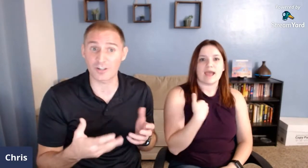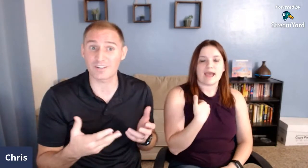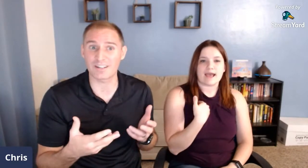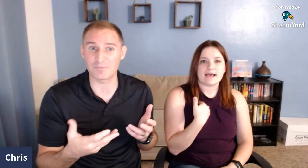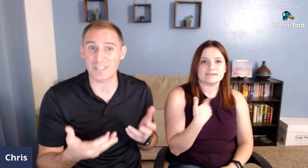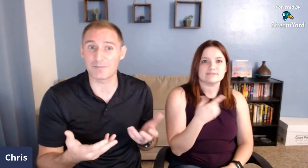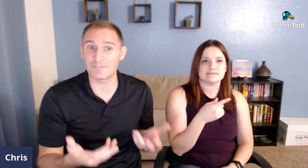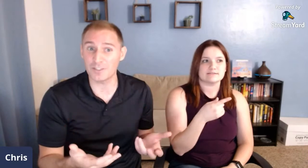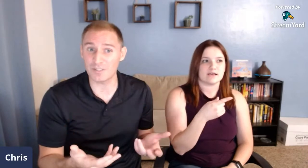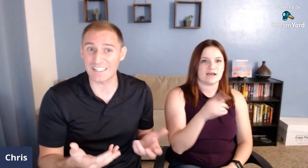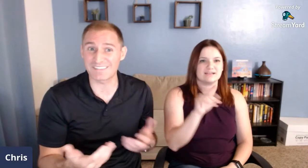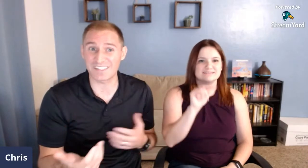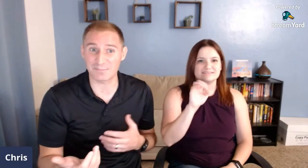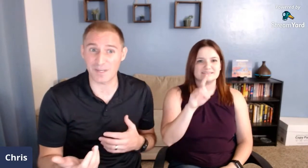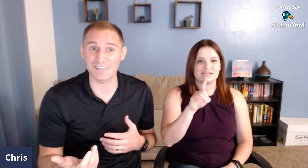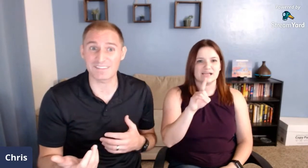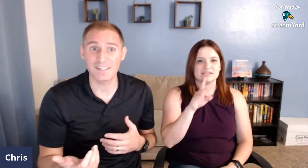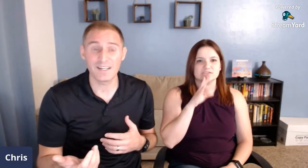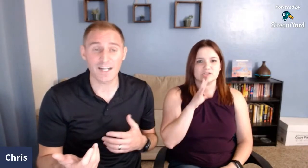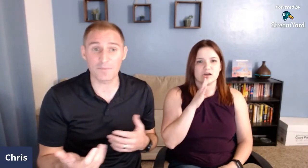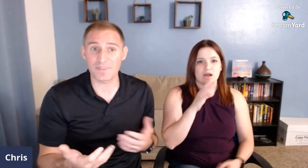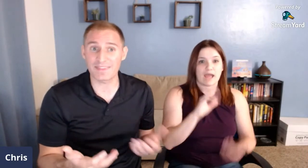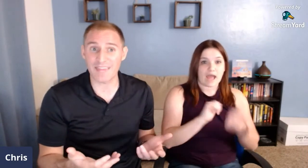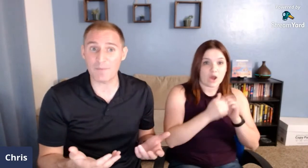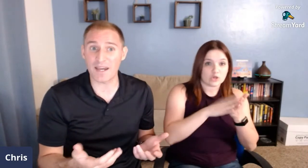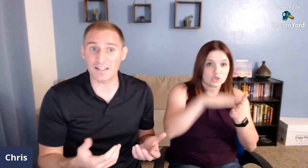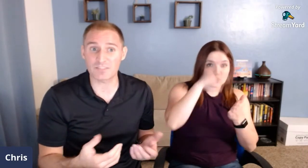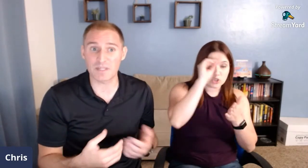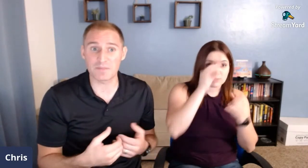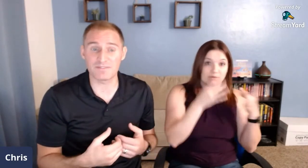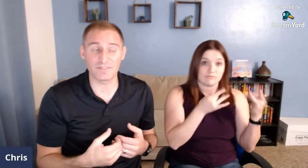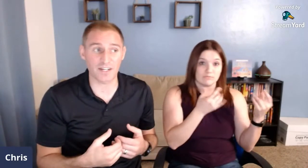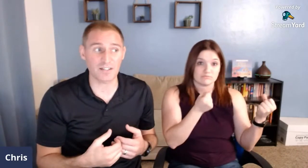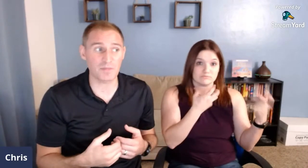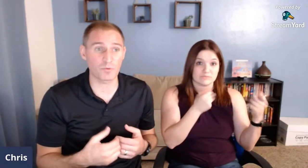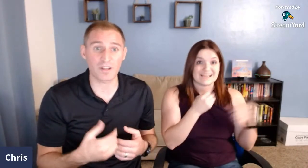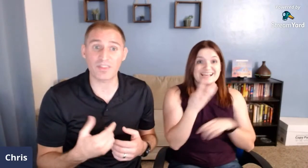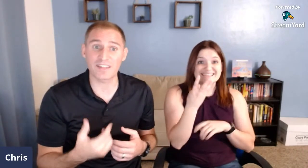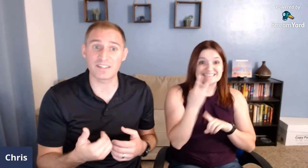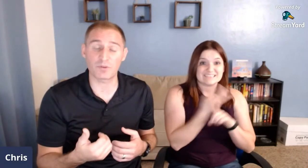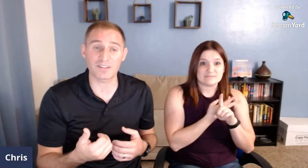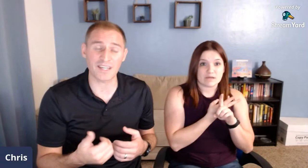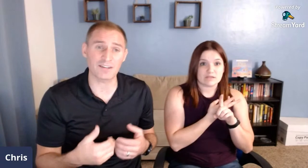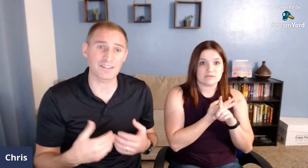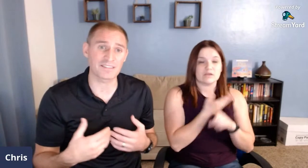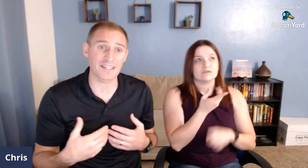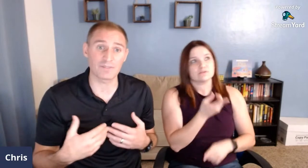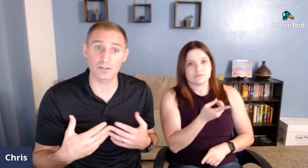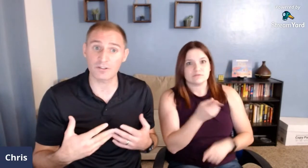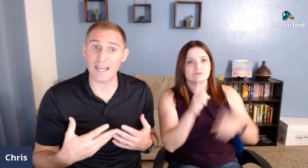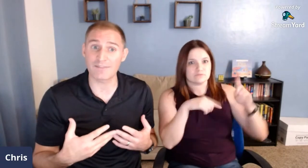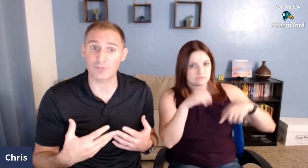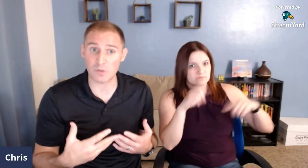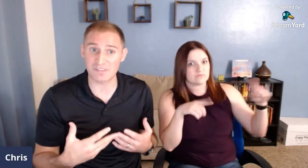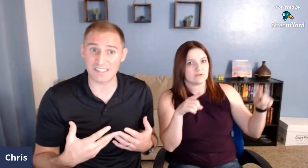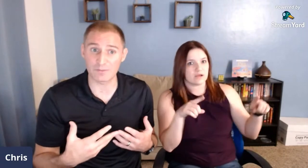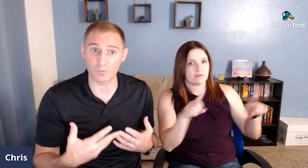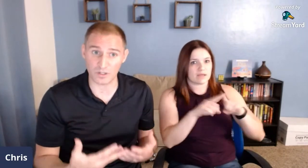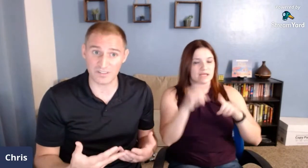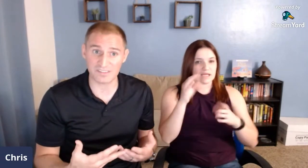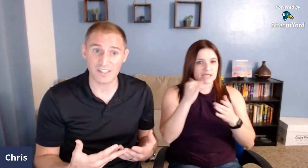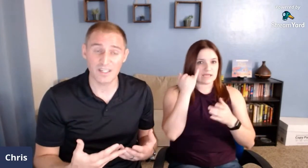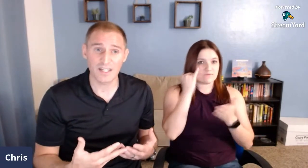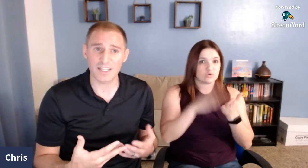you can learn and become fluent in 6 months. That mileage may vary, but one of the things he brings out is that if you learn high